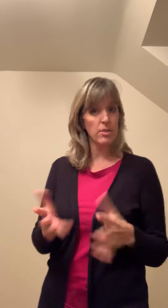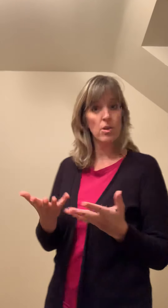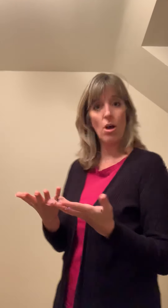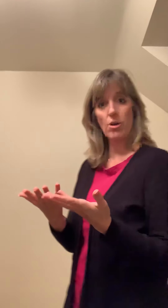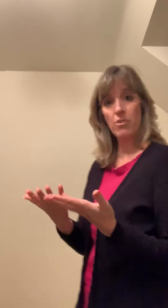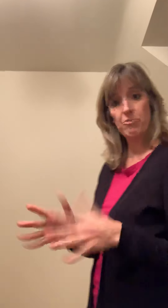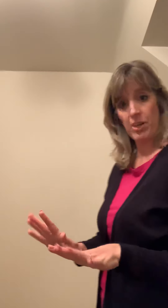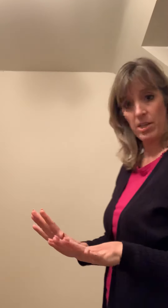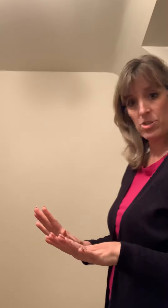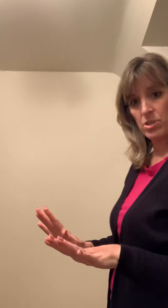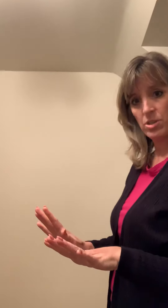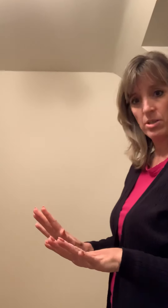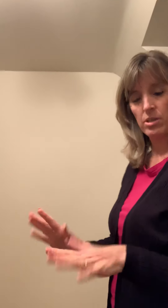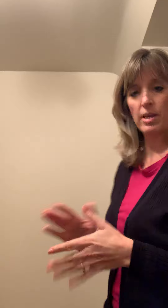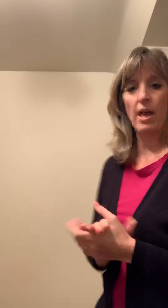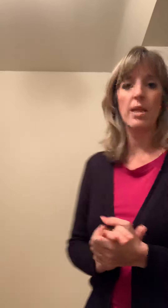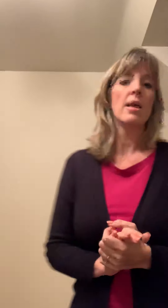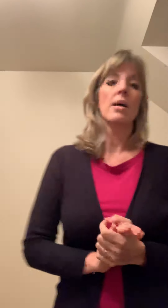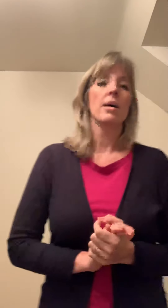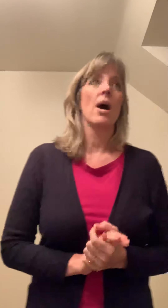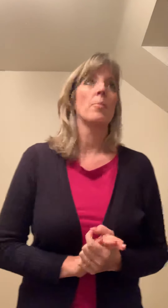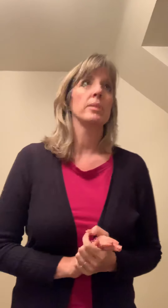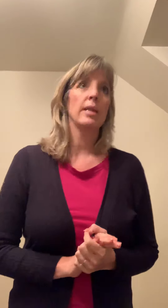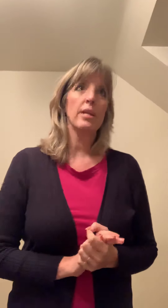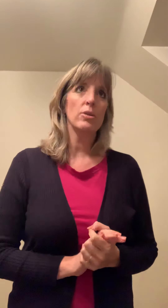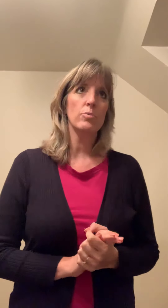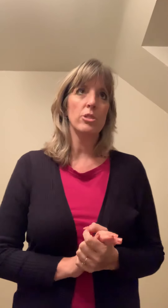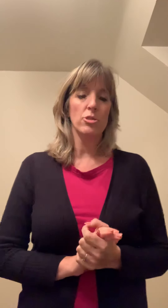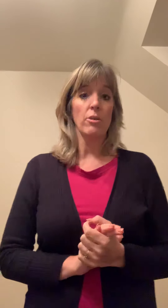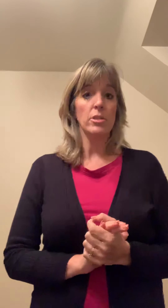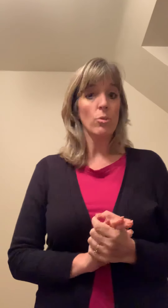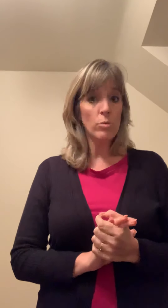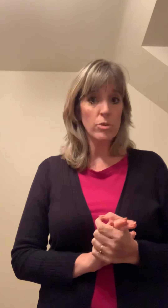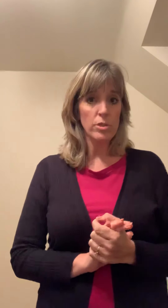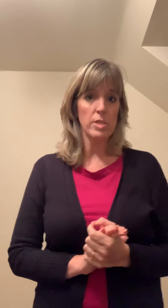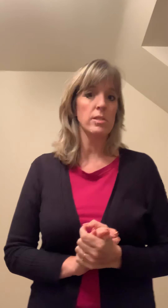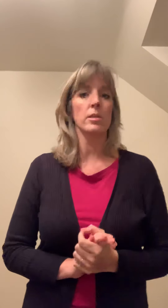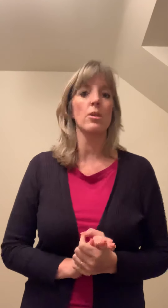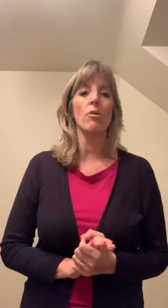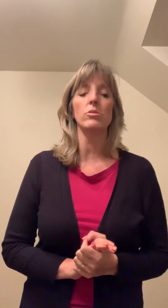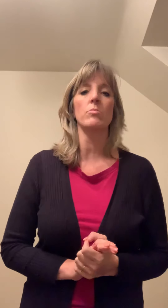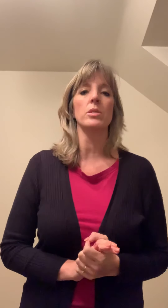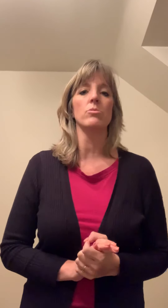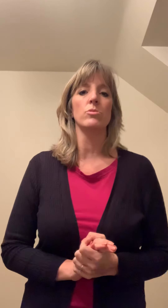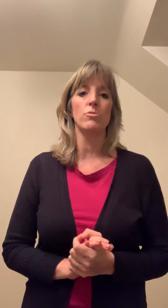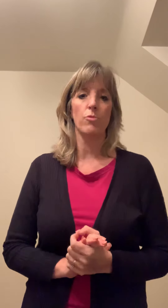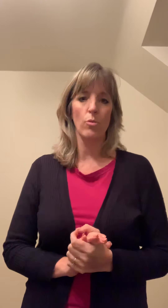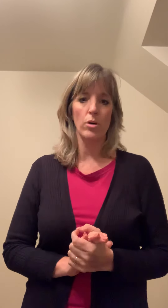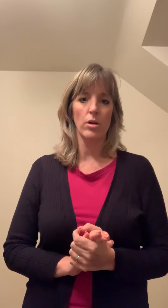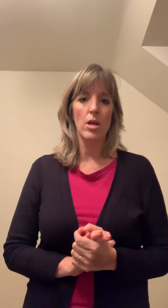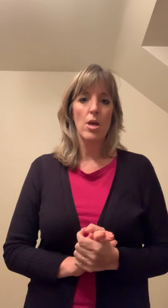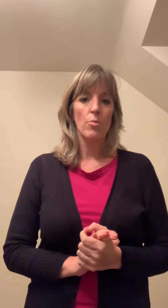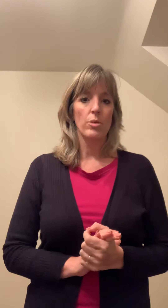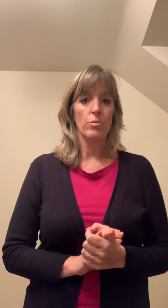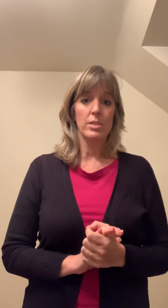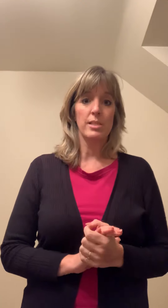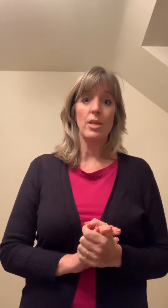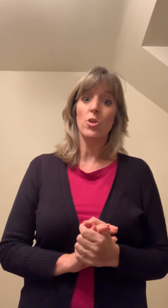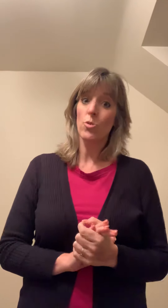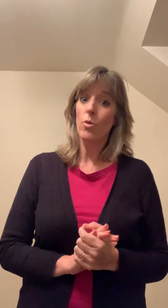Are you finished? Okay. Later, when your child gets older, it can also be used for when you want to say, you are